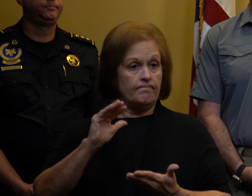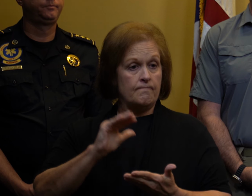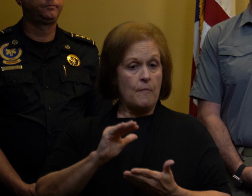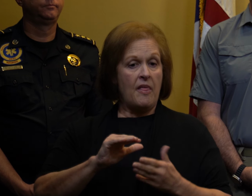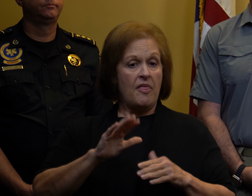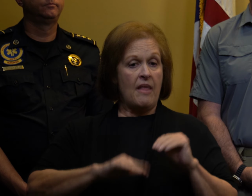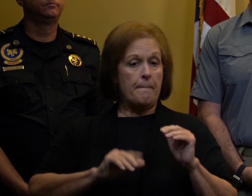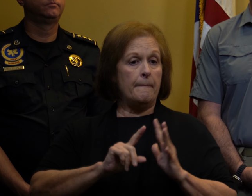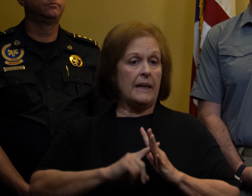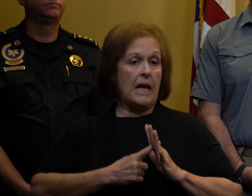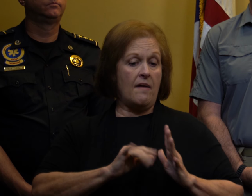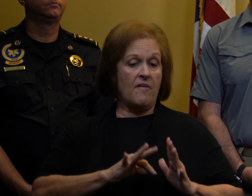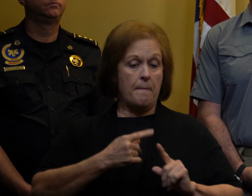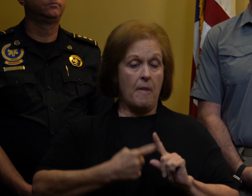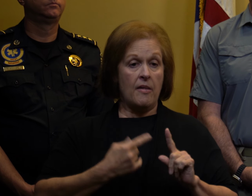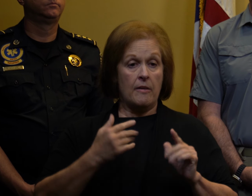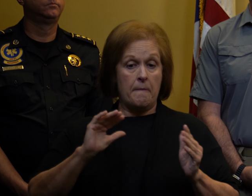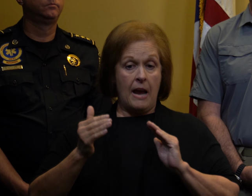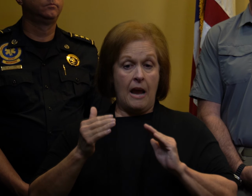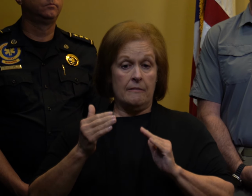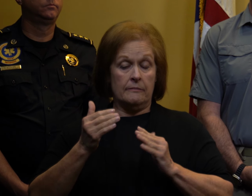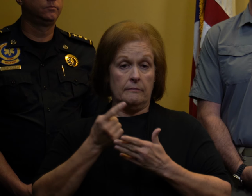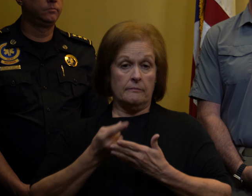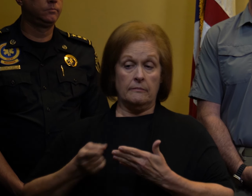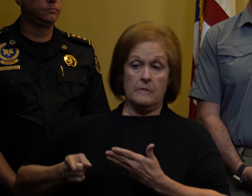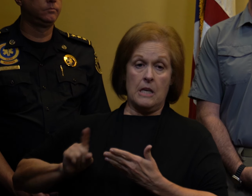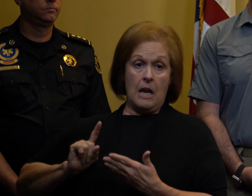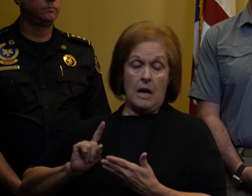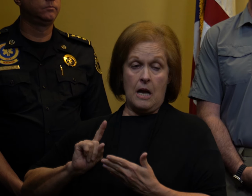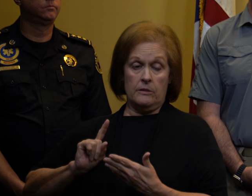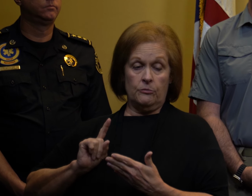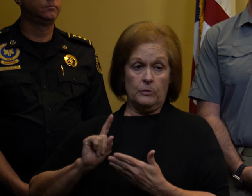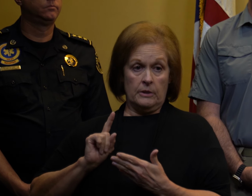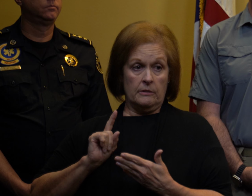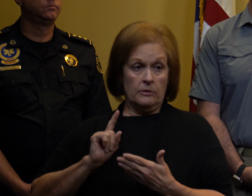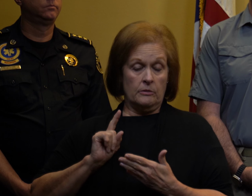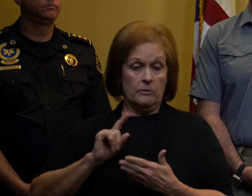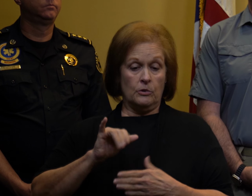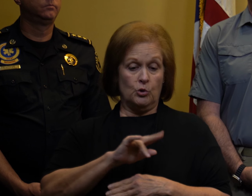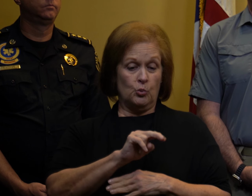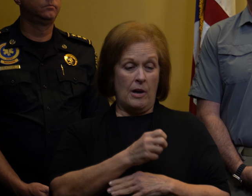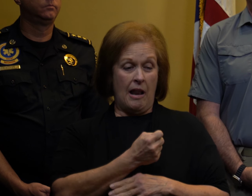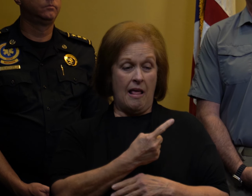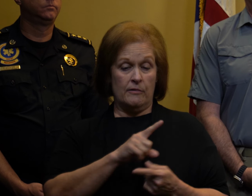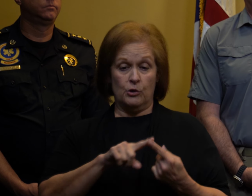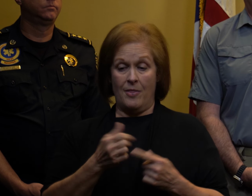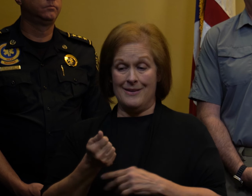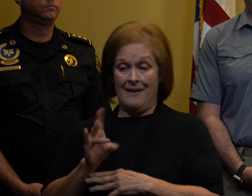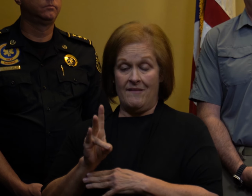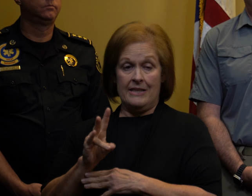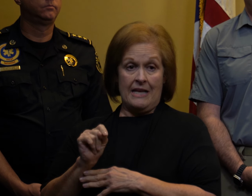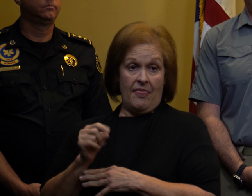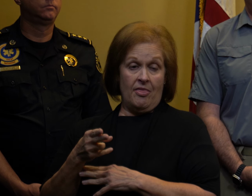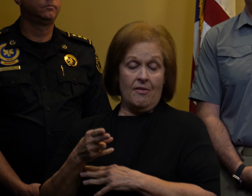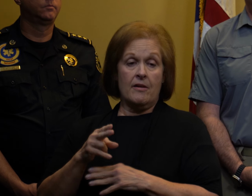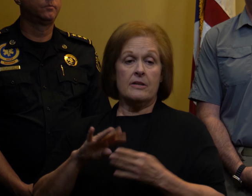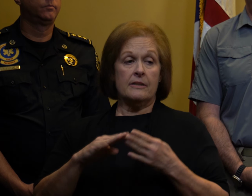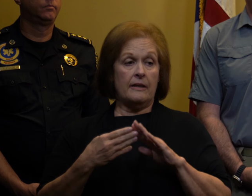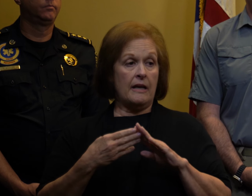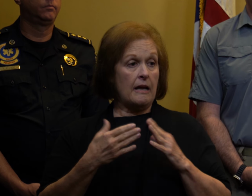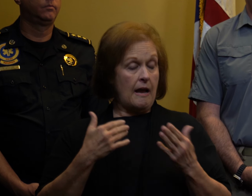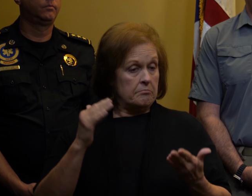the beginning of the month. Comparing this past week to previous weeks, that of June the 11th and 17th, the city